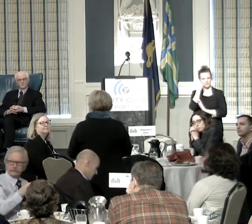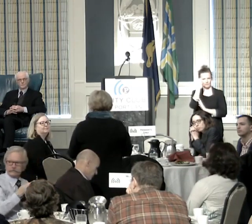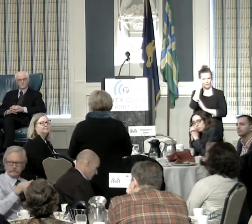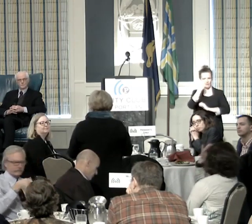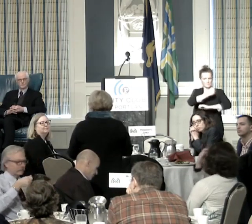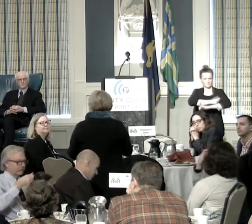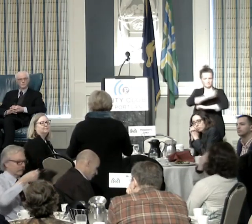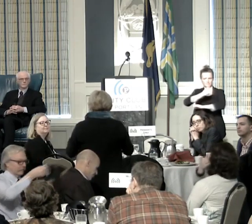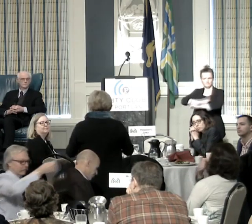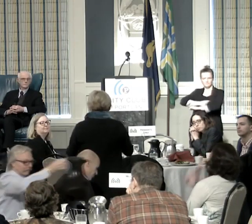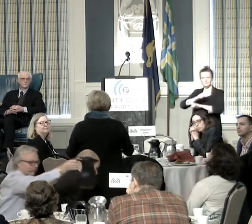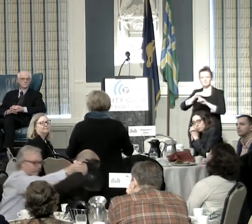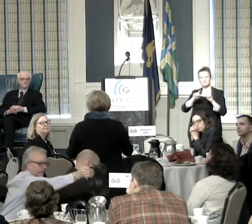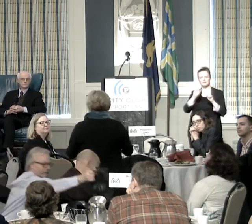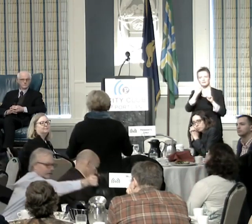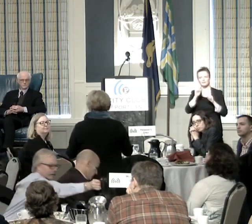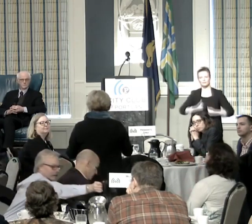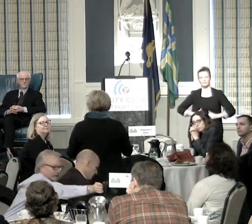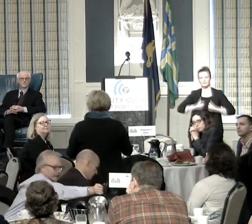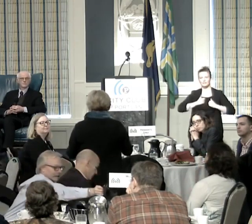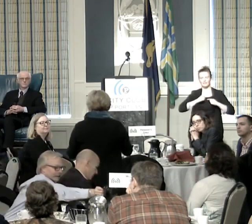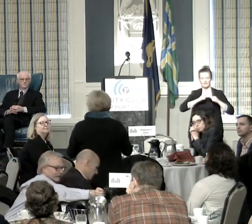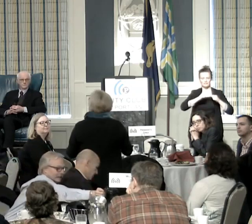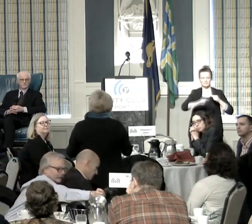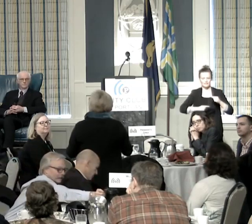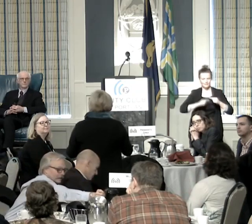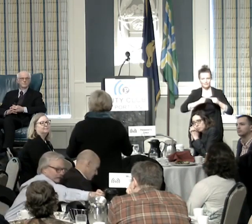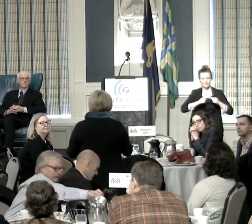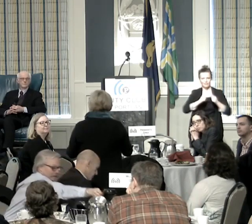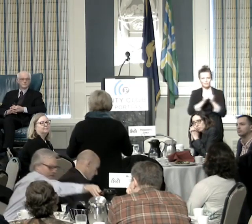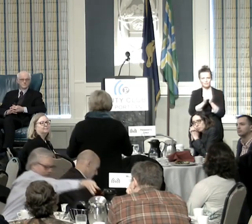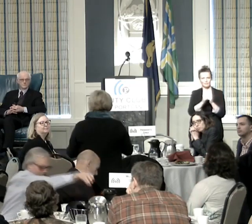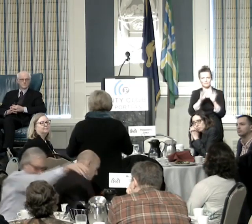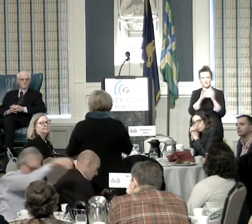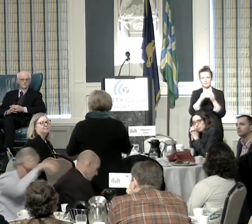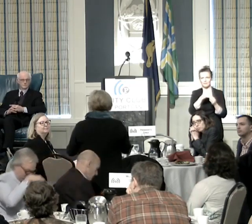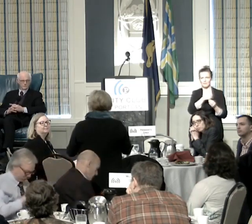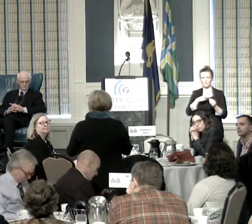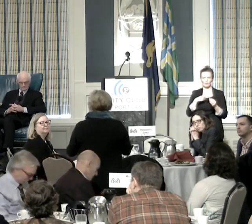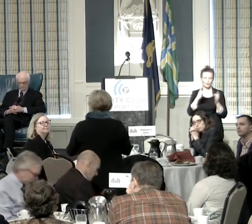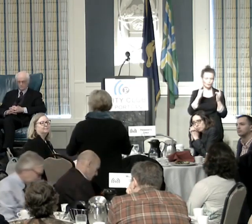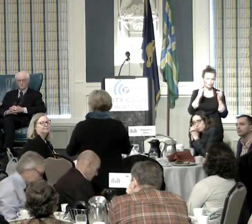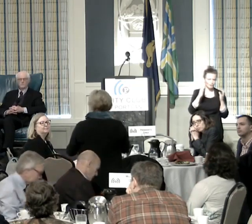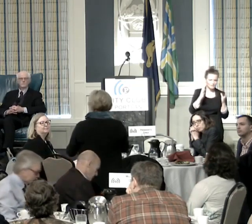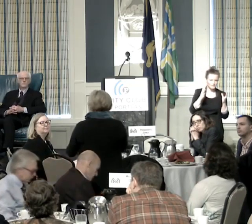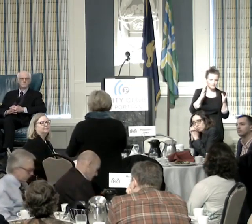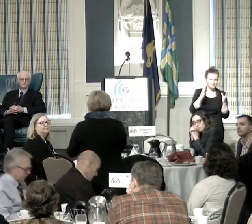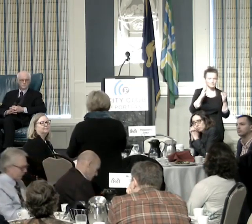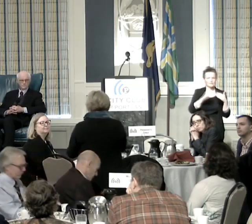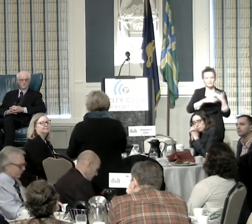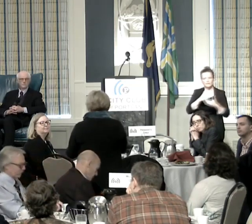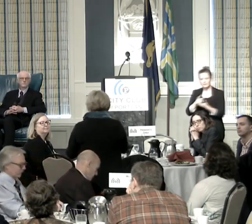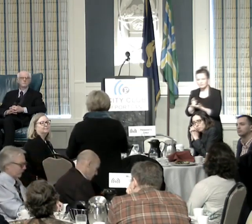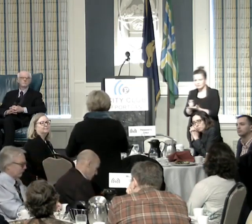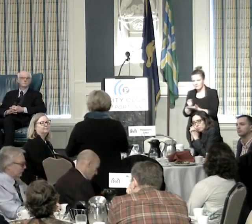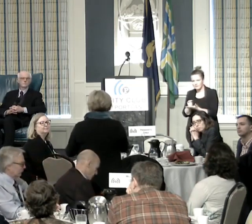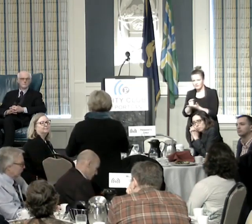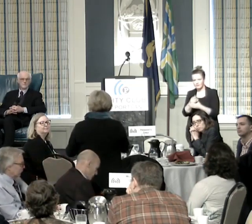away, but when you live that cycle with a family member of crisis and